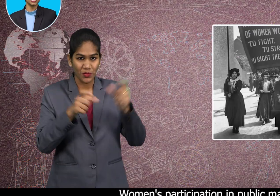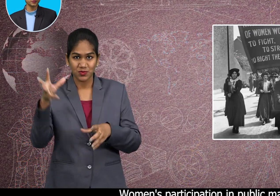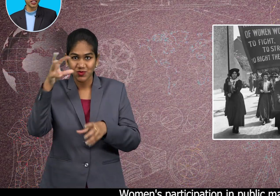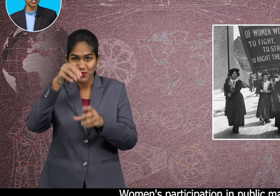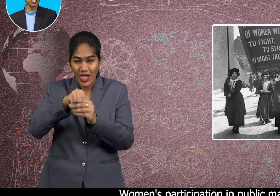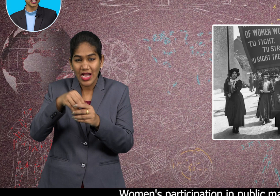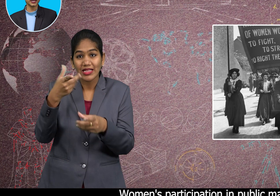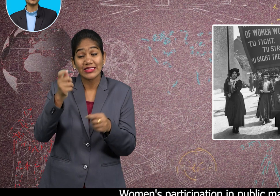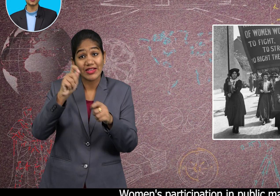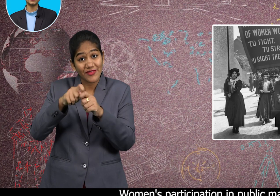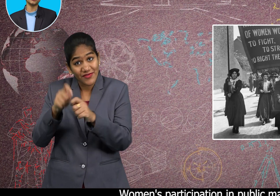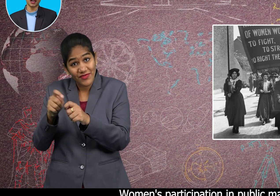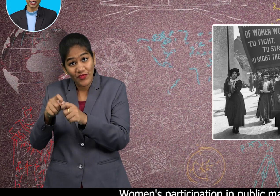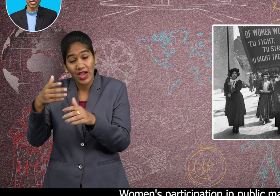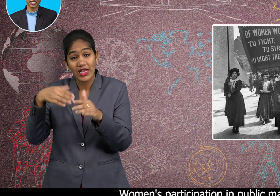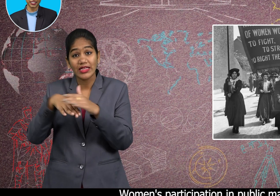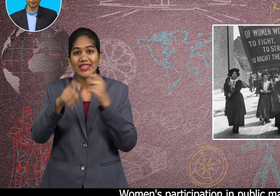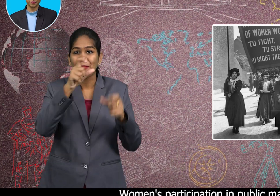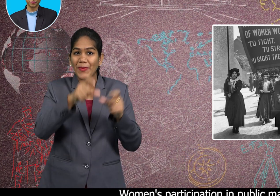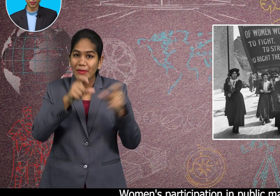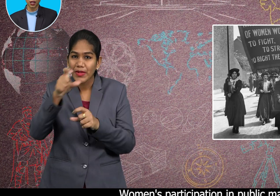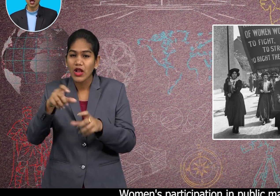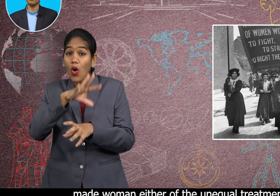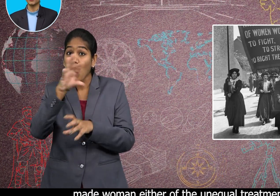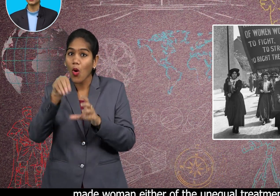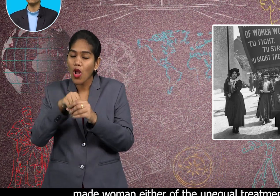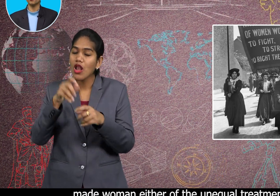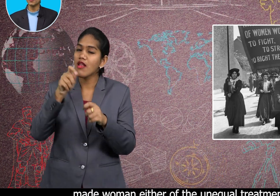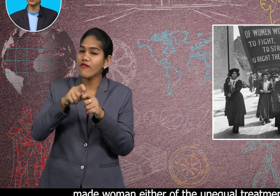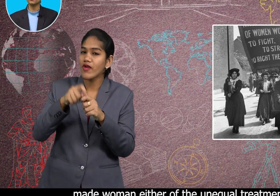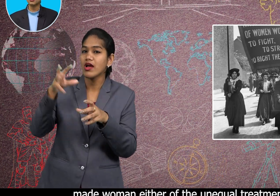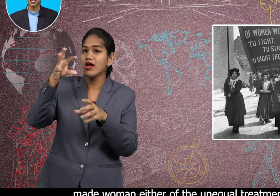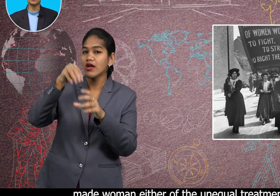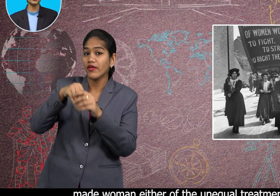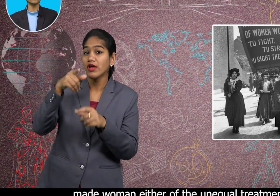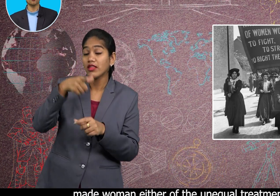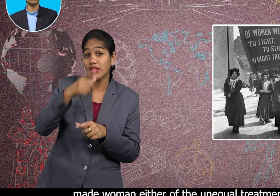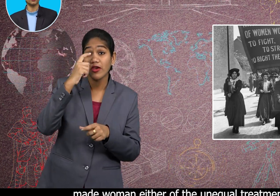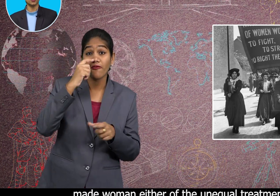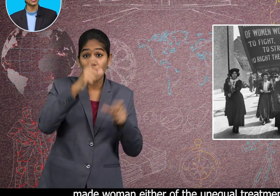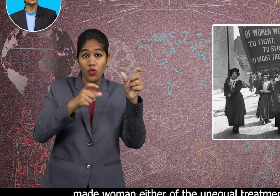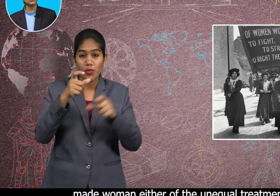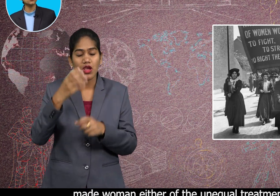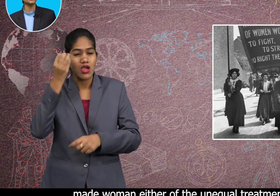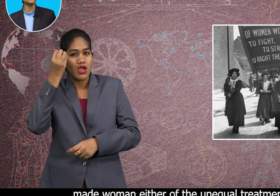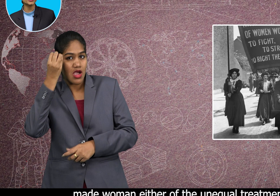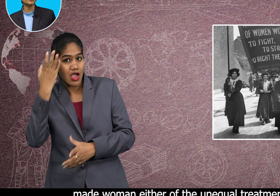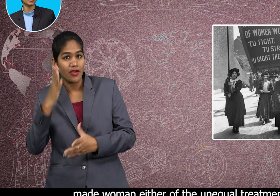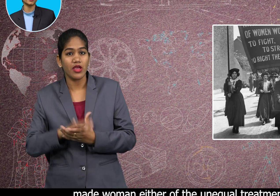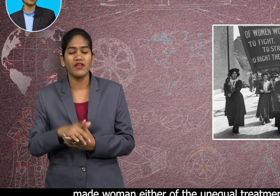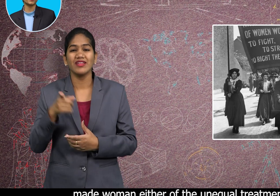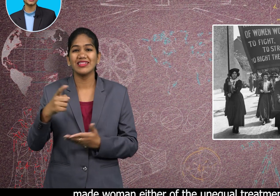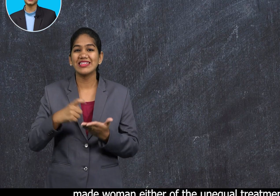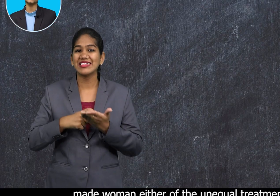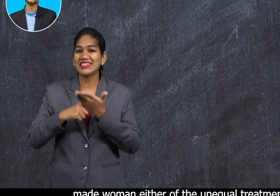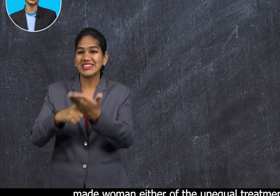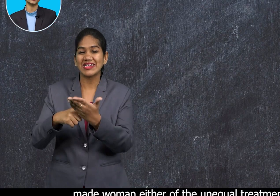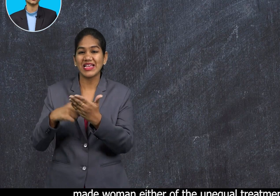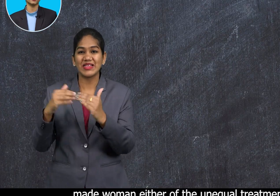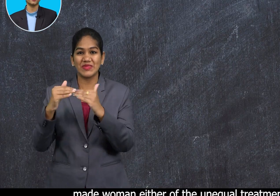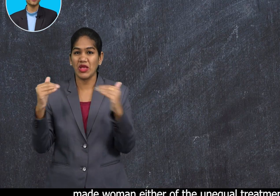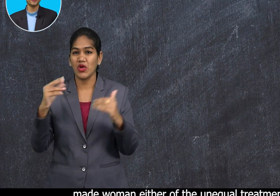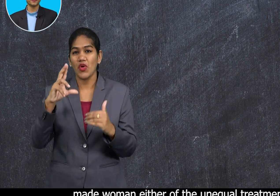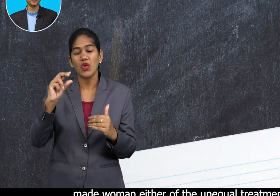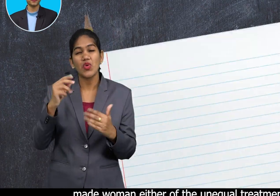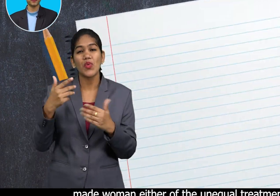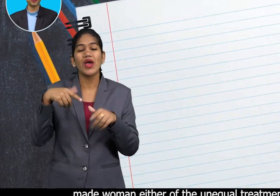Women's participation in public matters made women aware of the unequal treatment in